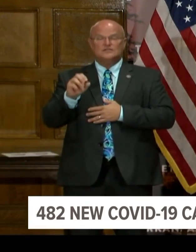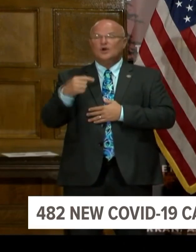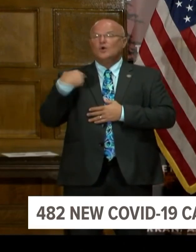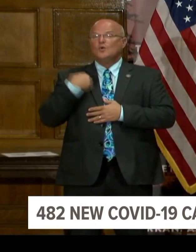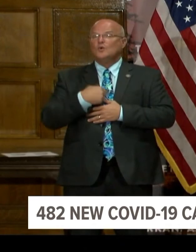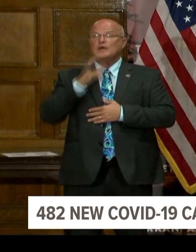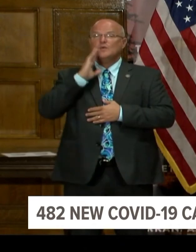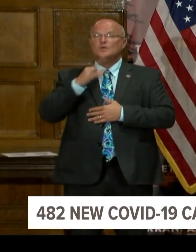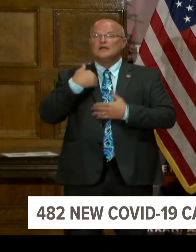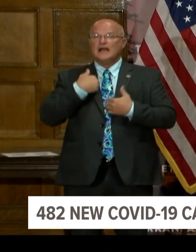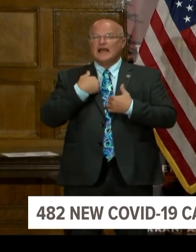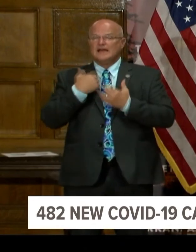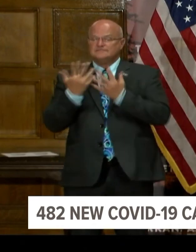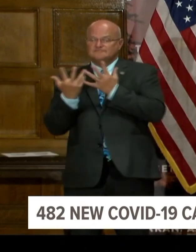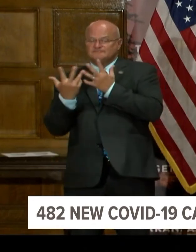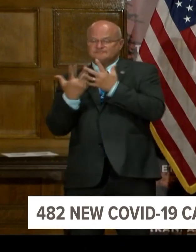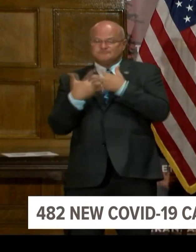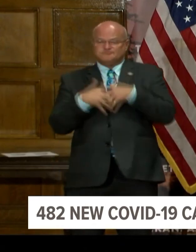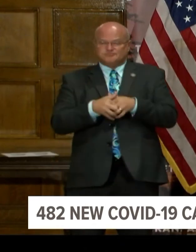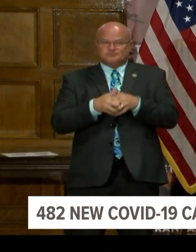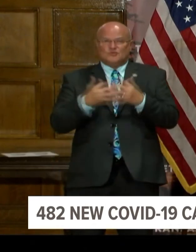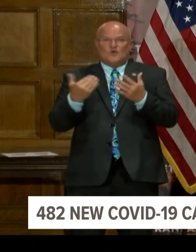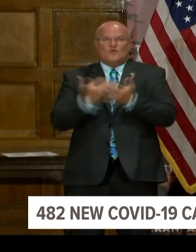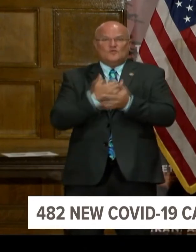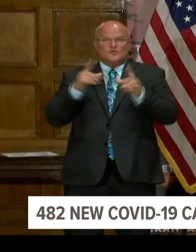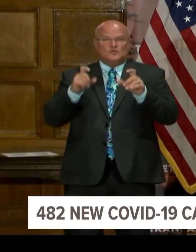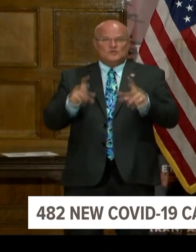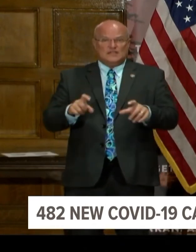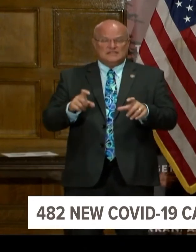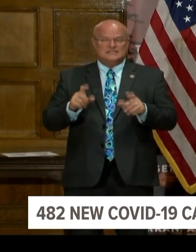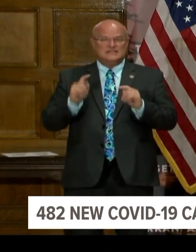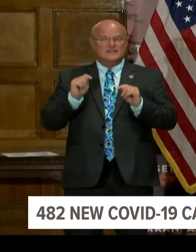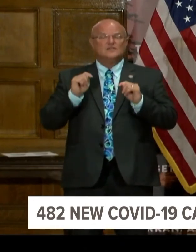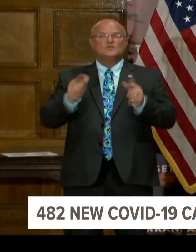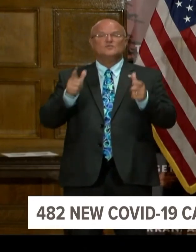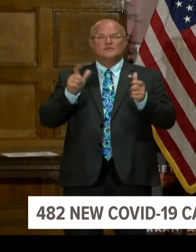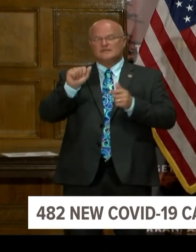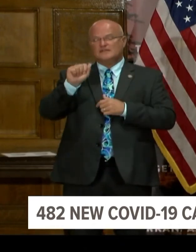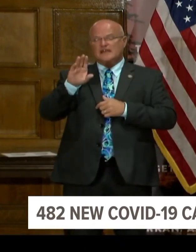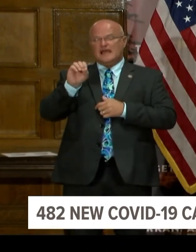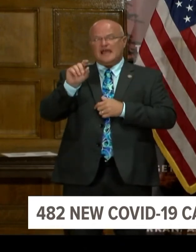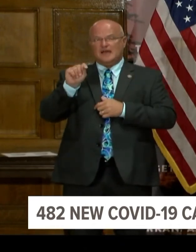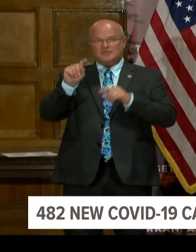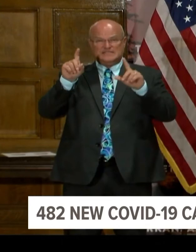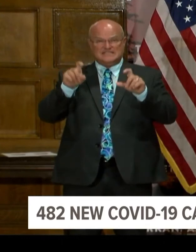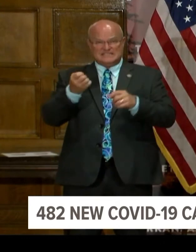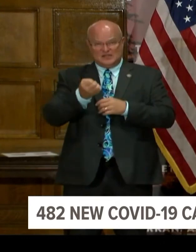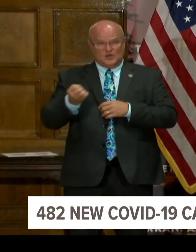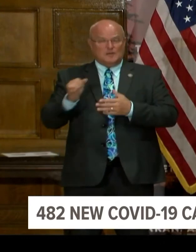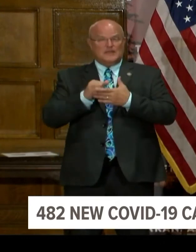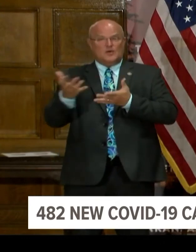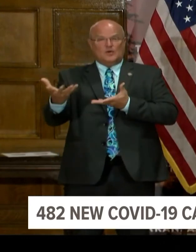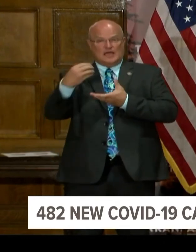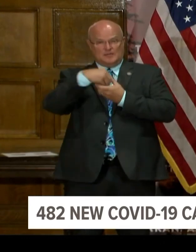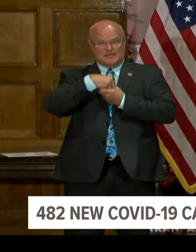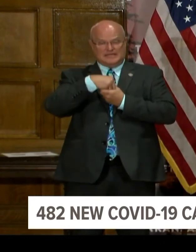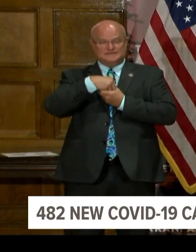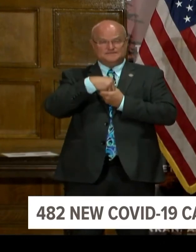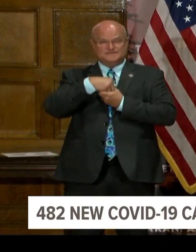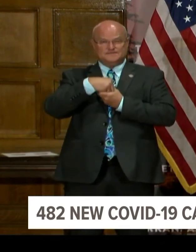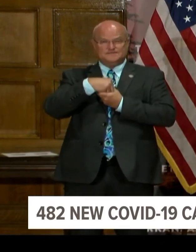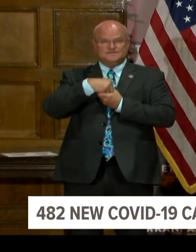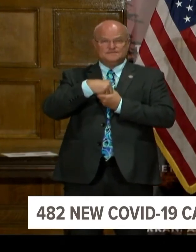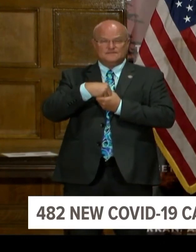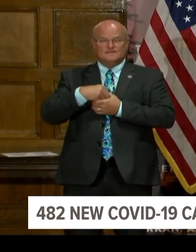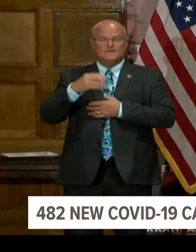going to have an infusion of new testing, the rapid testing equipment that will come in.